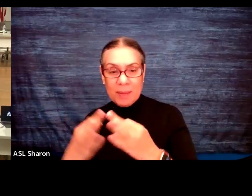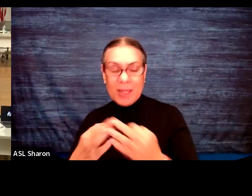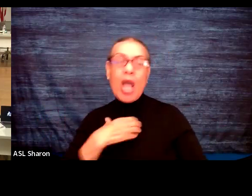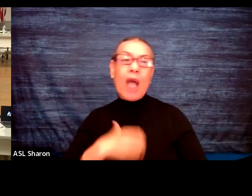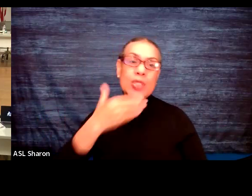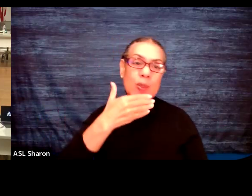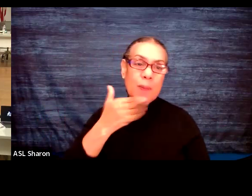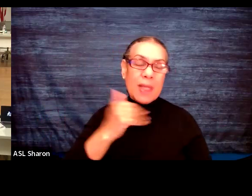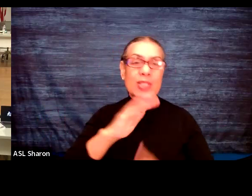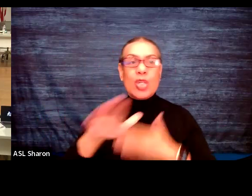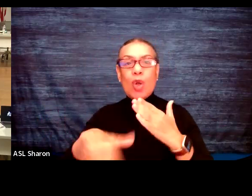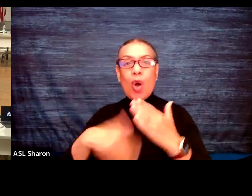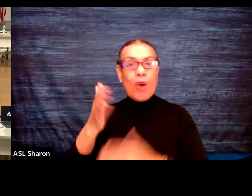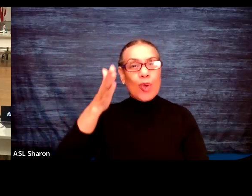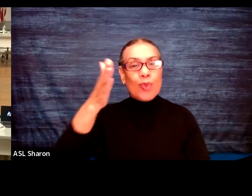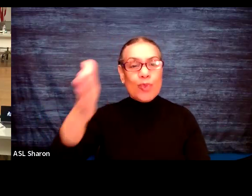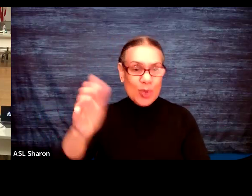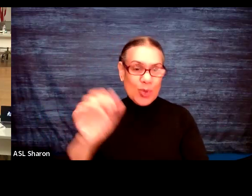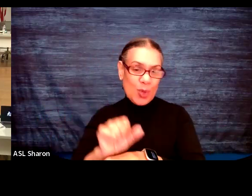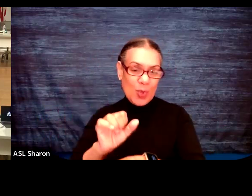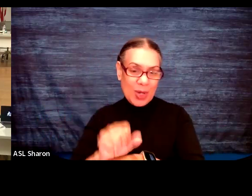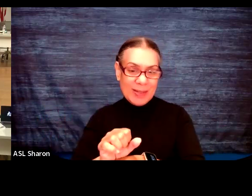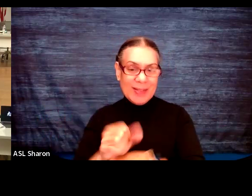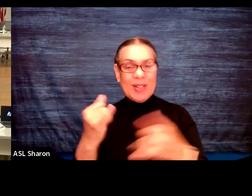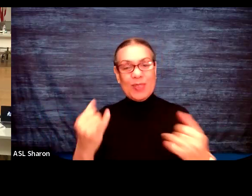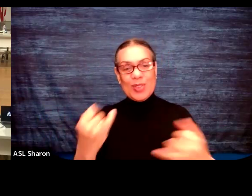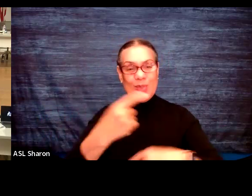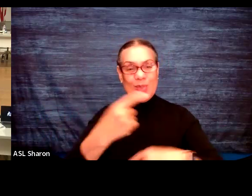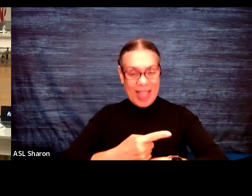in all future endeavors. December 18th,